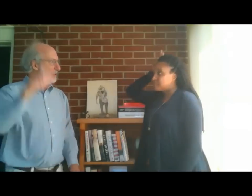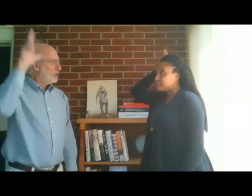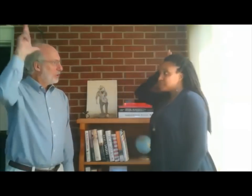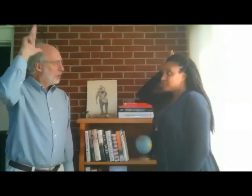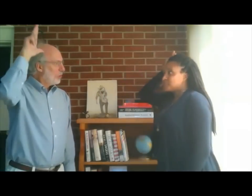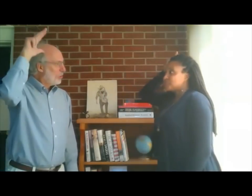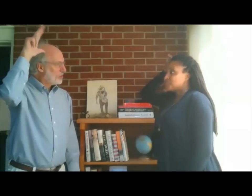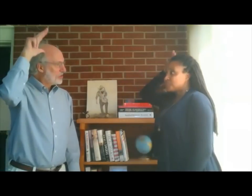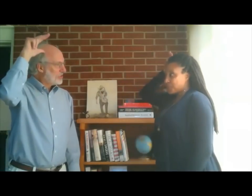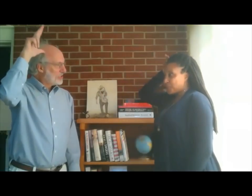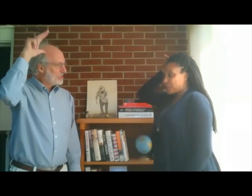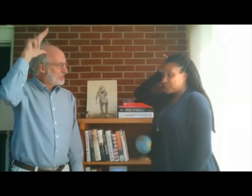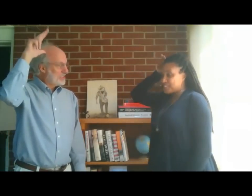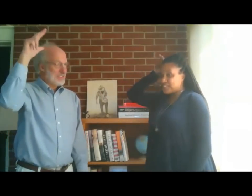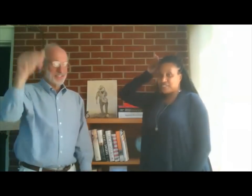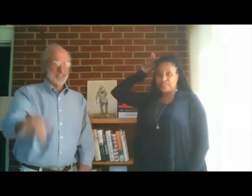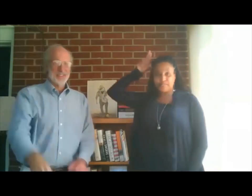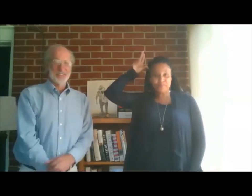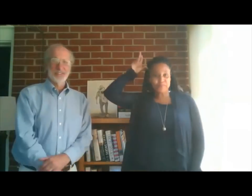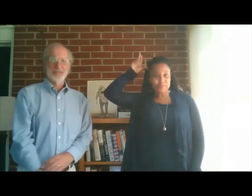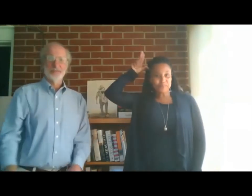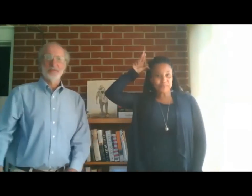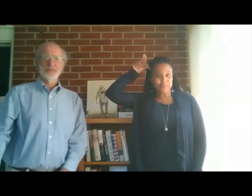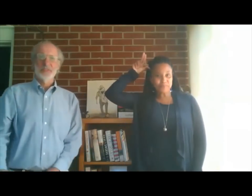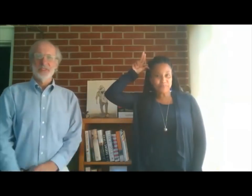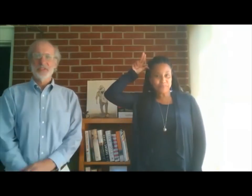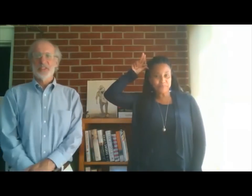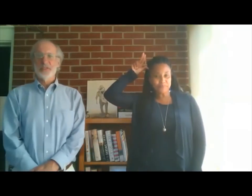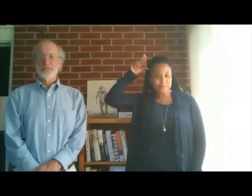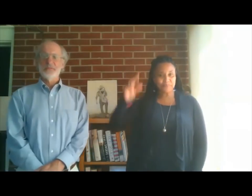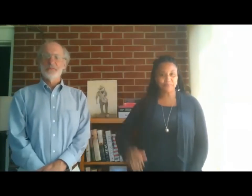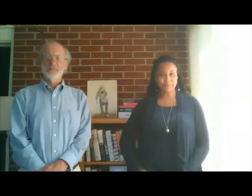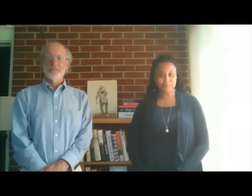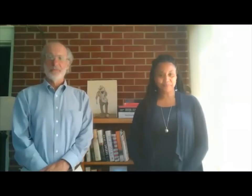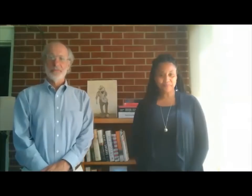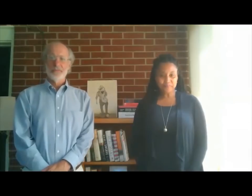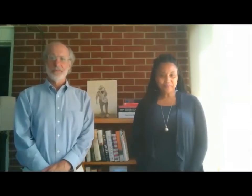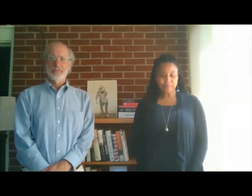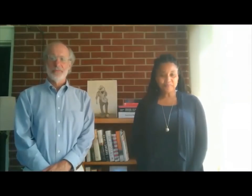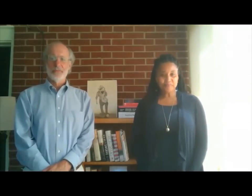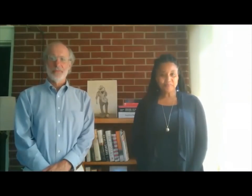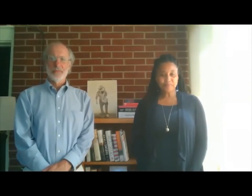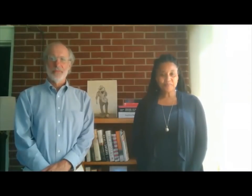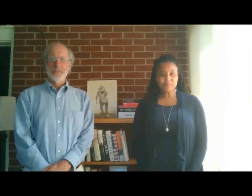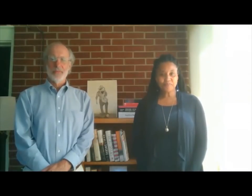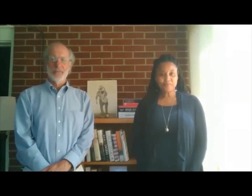Horse. Horse. Horse. Your turn?